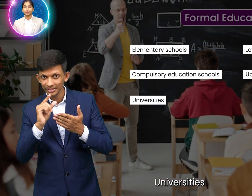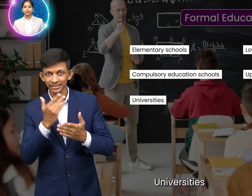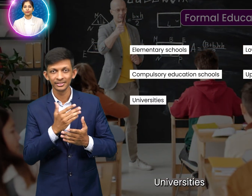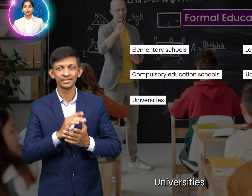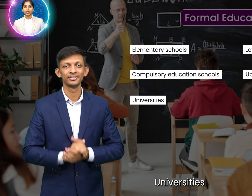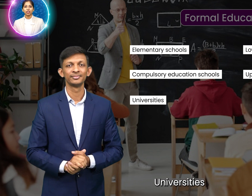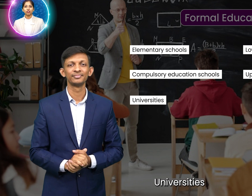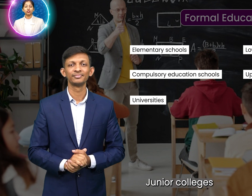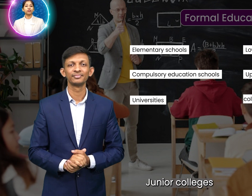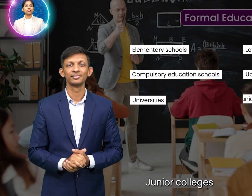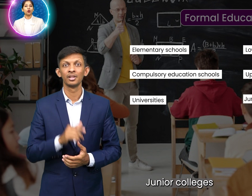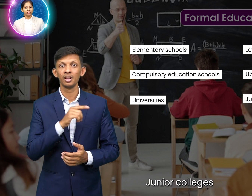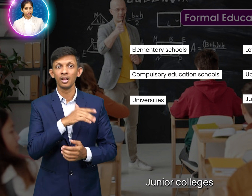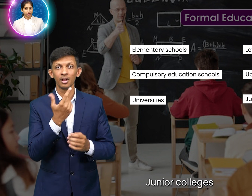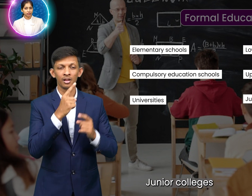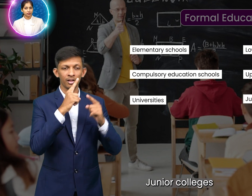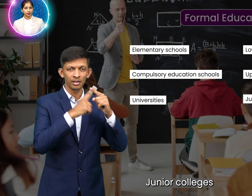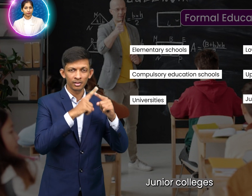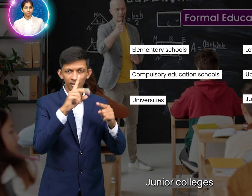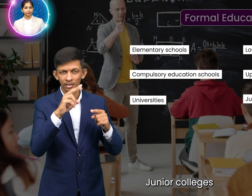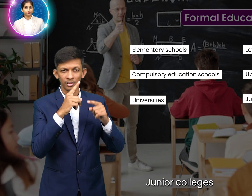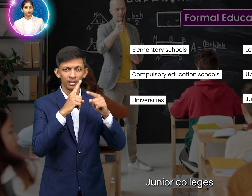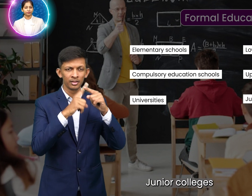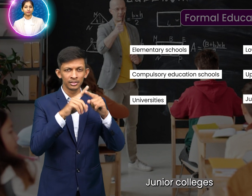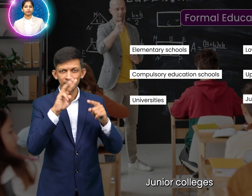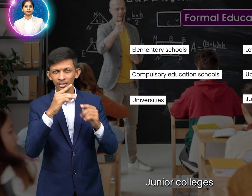universities, junior colleges,